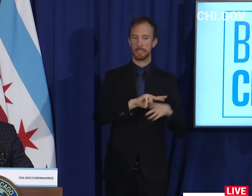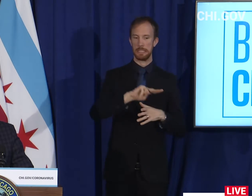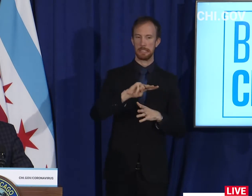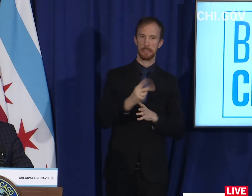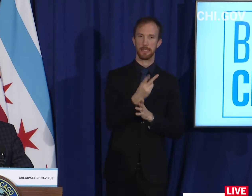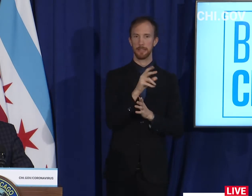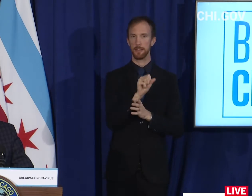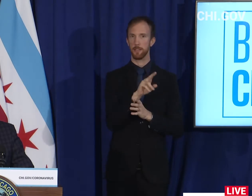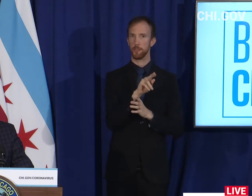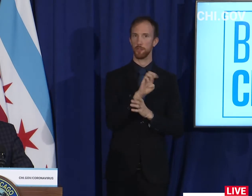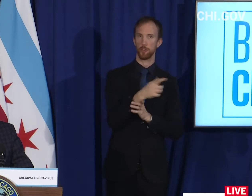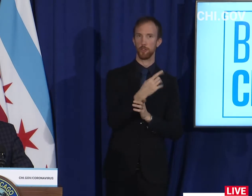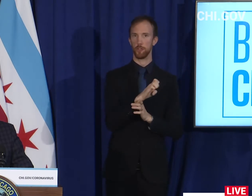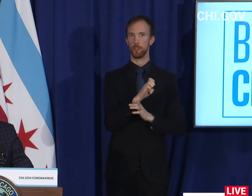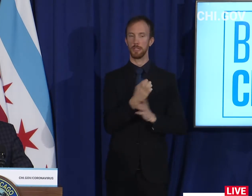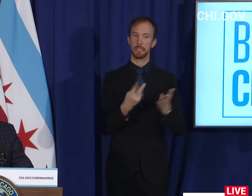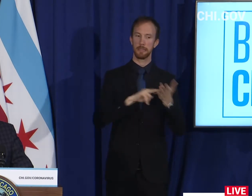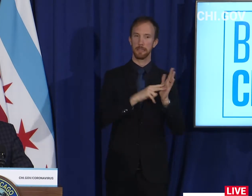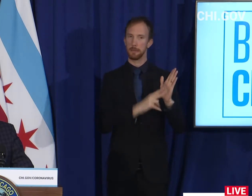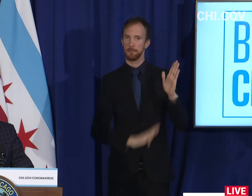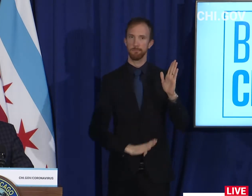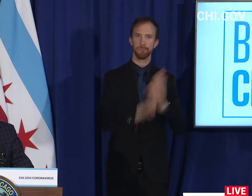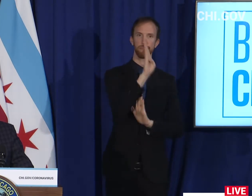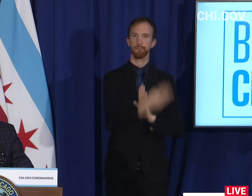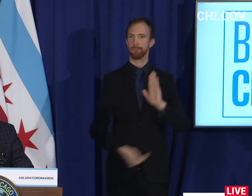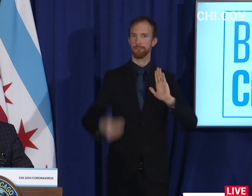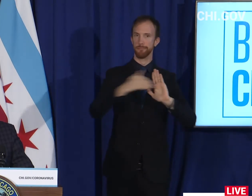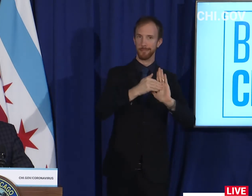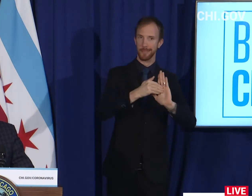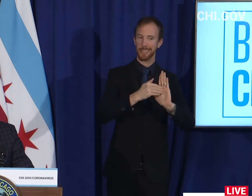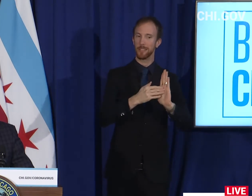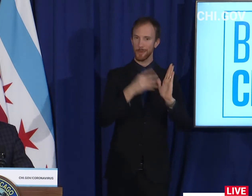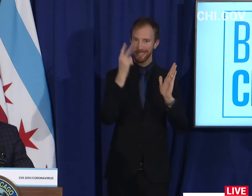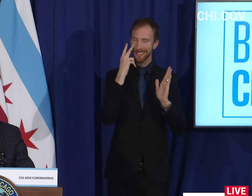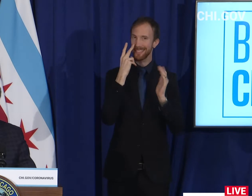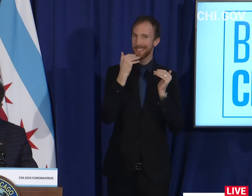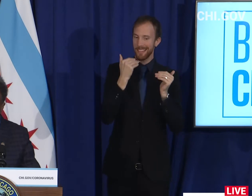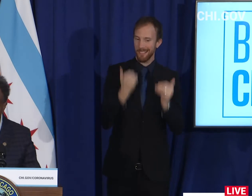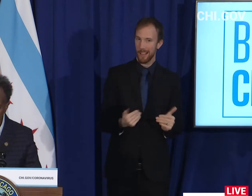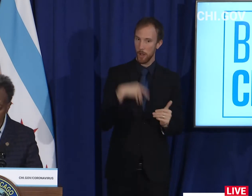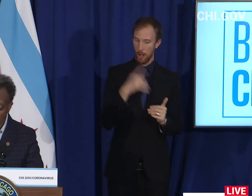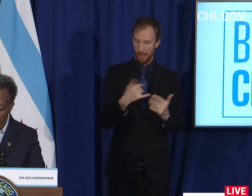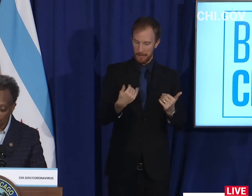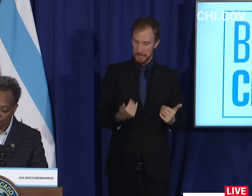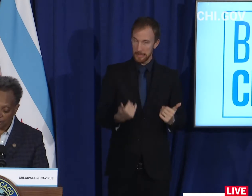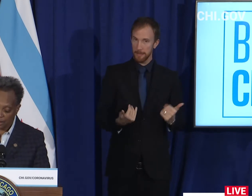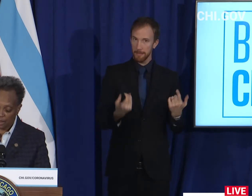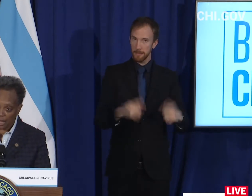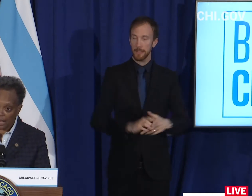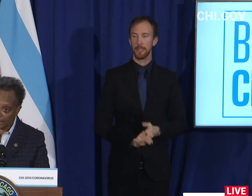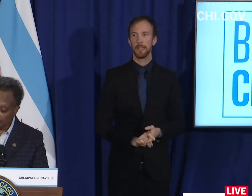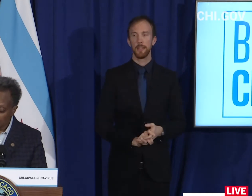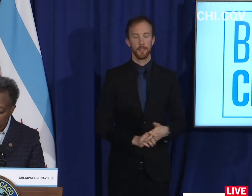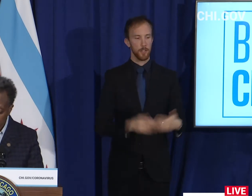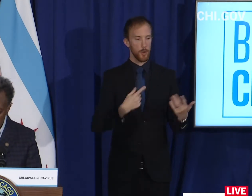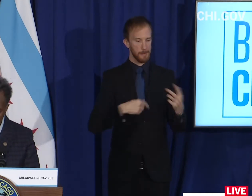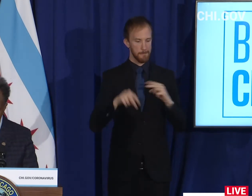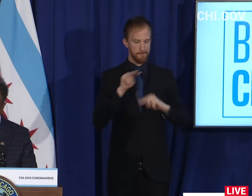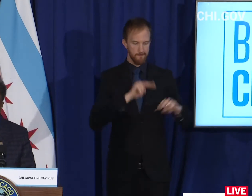surge. This is what it looks like. And due to this latest increase in numbers, I,